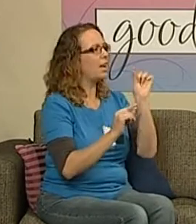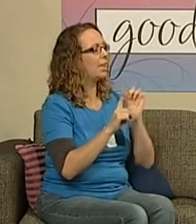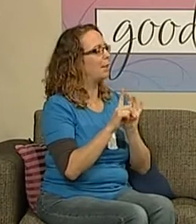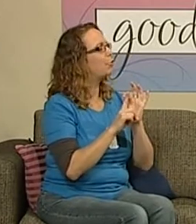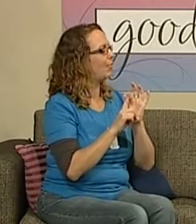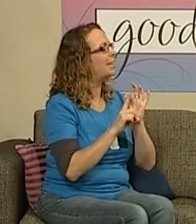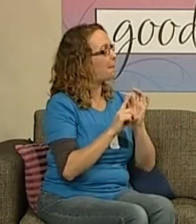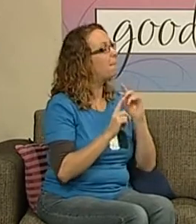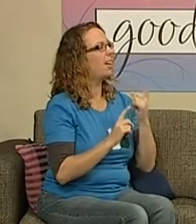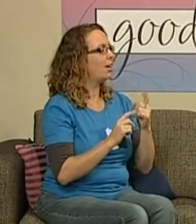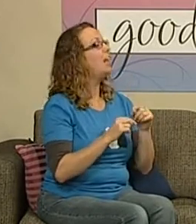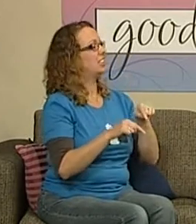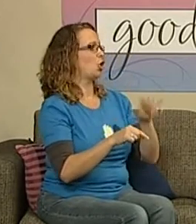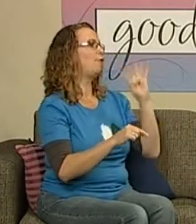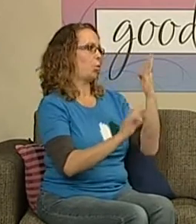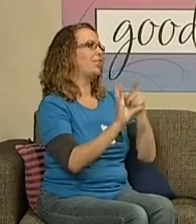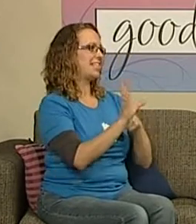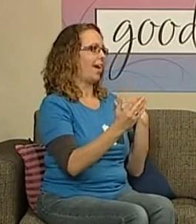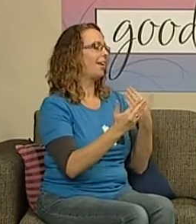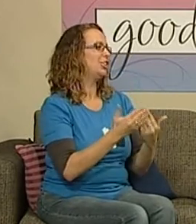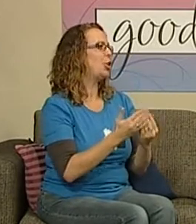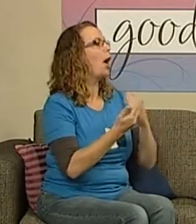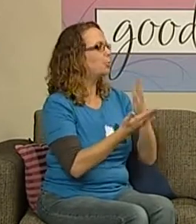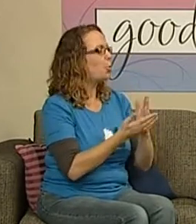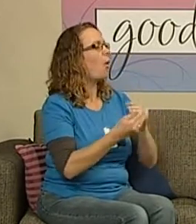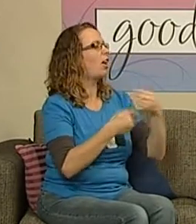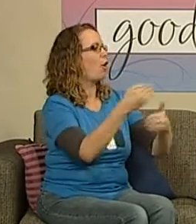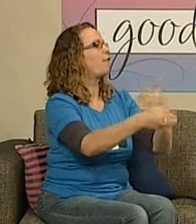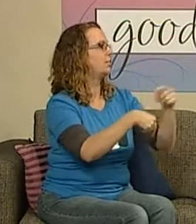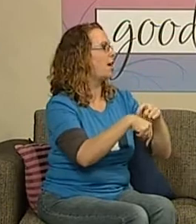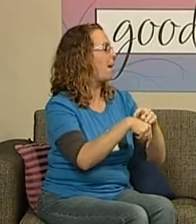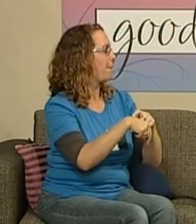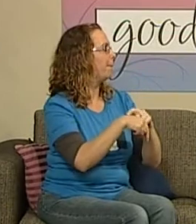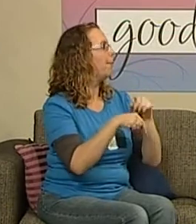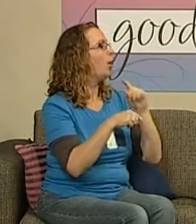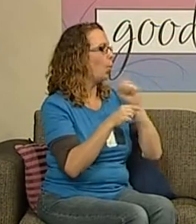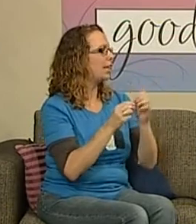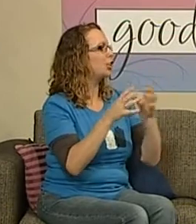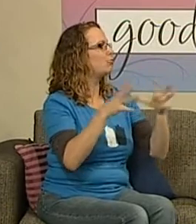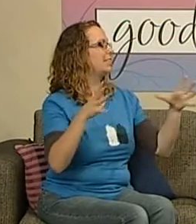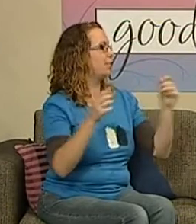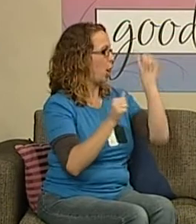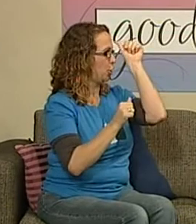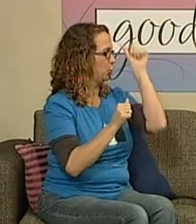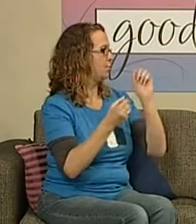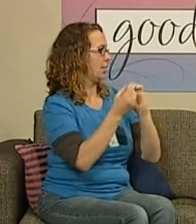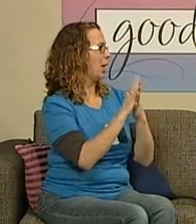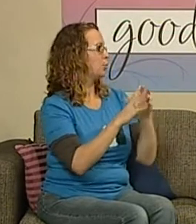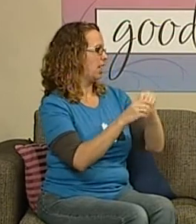I think it has improved, but I think there's still a long way to go. This is only we're in our 4th year, so I think those sort of things take time to get the exposure that